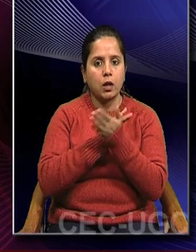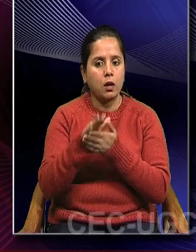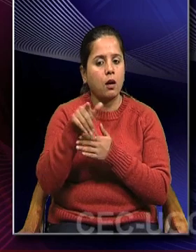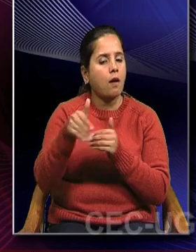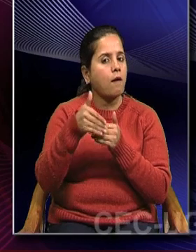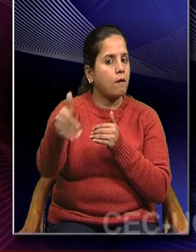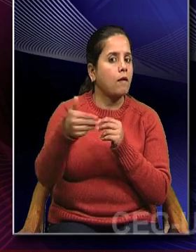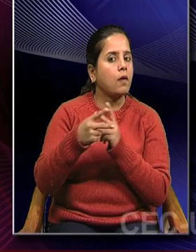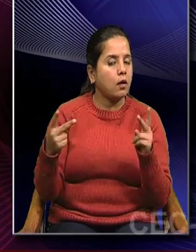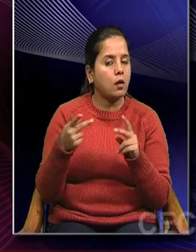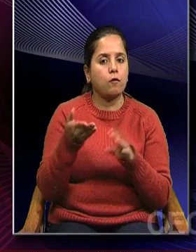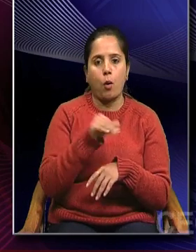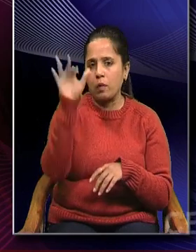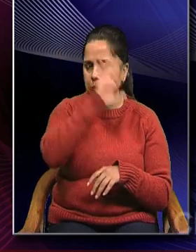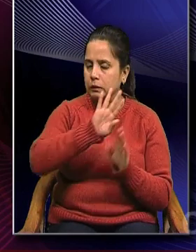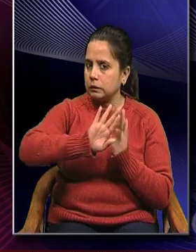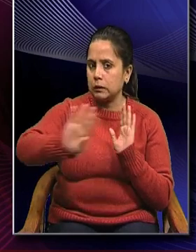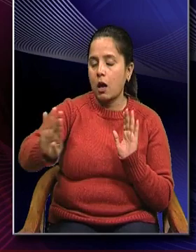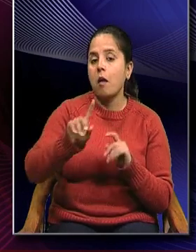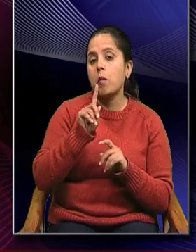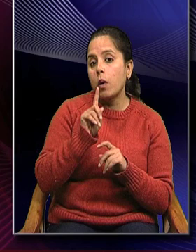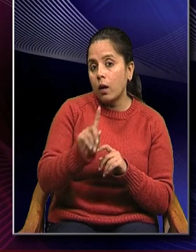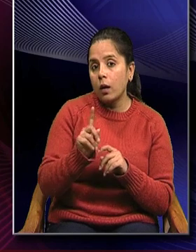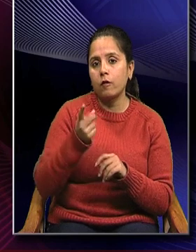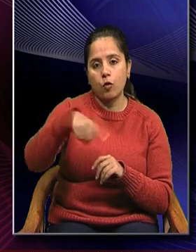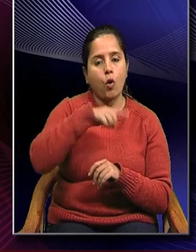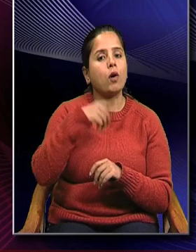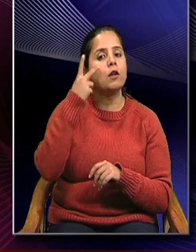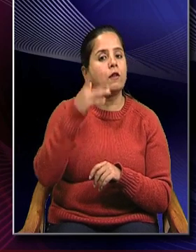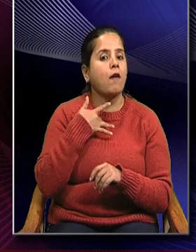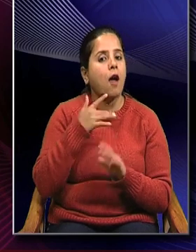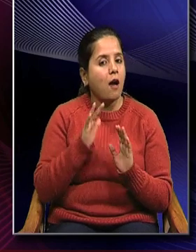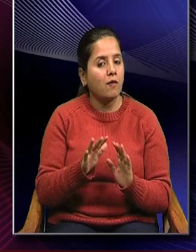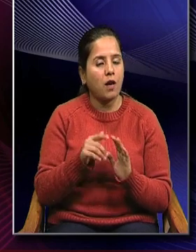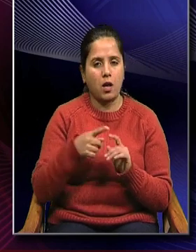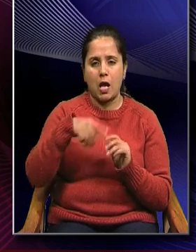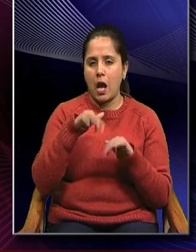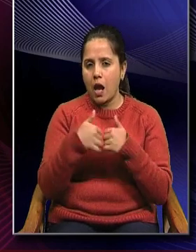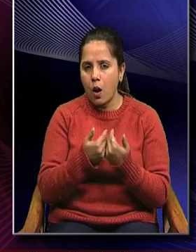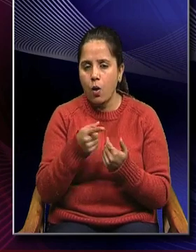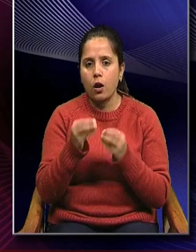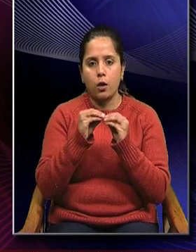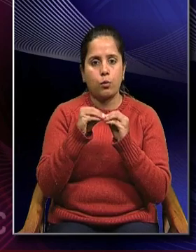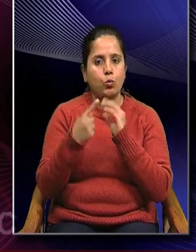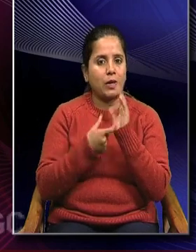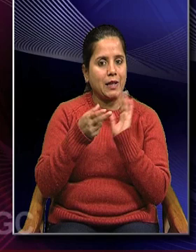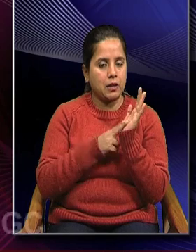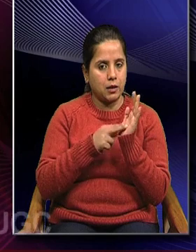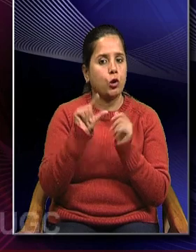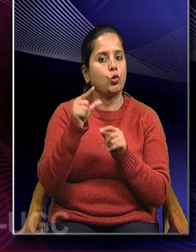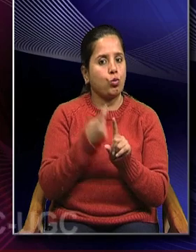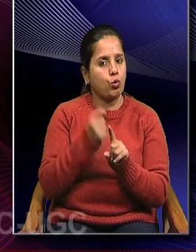away from India. But we see that how Britain it was